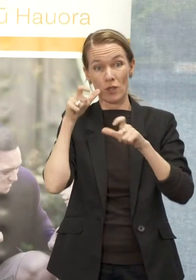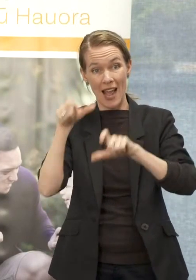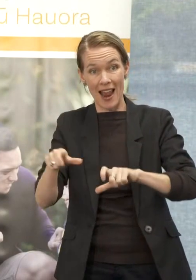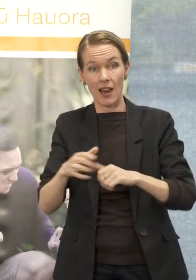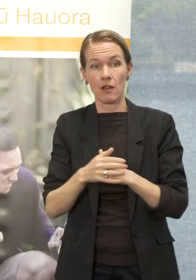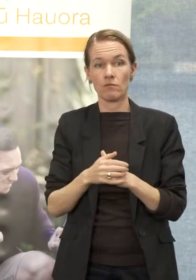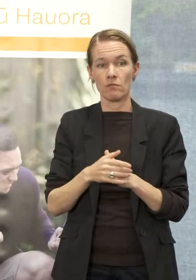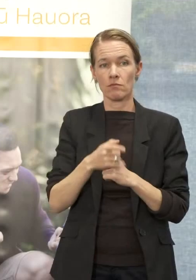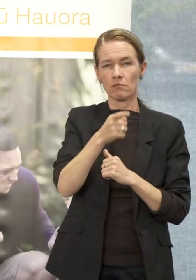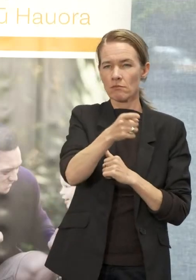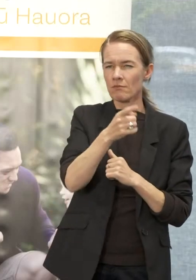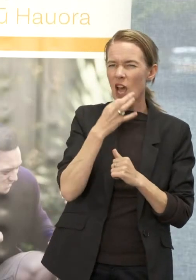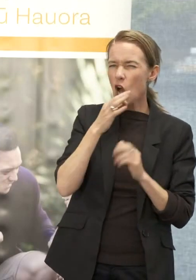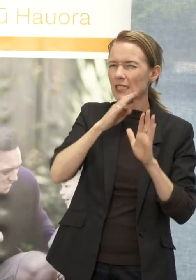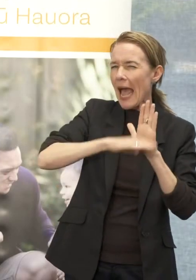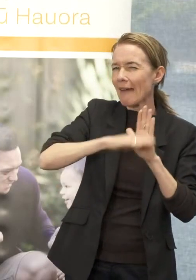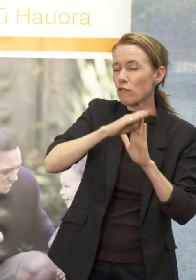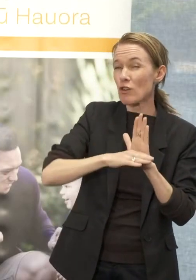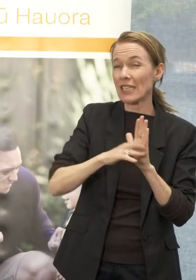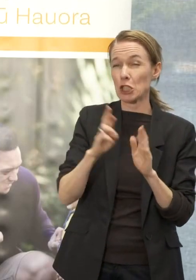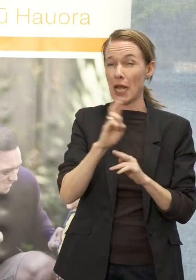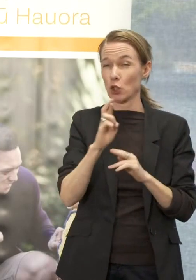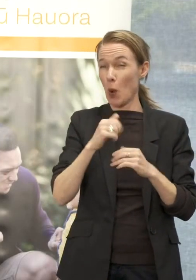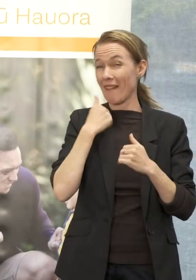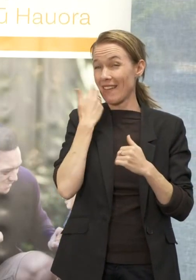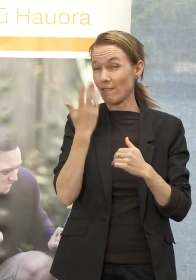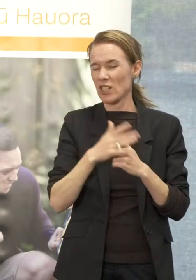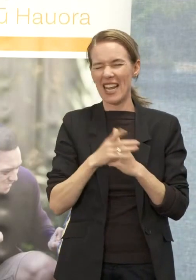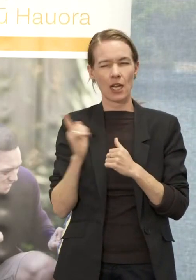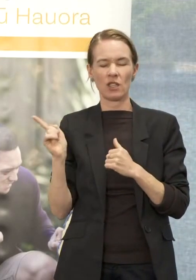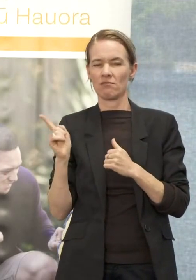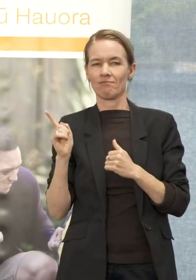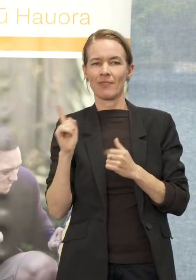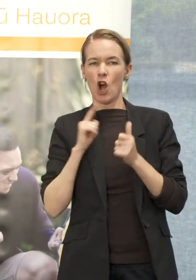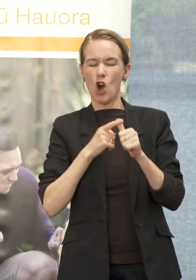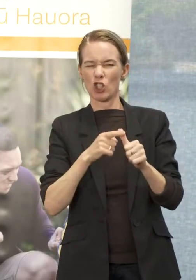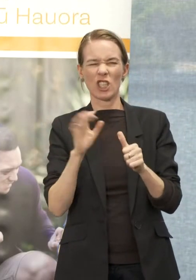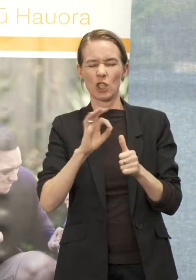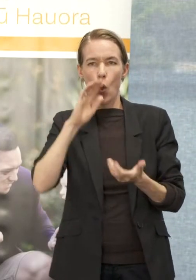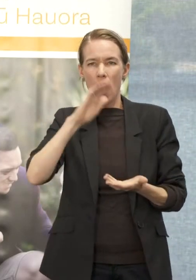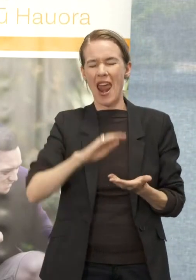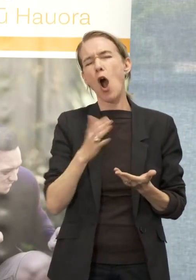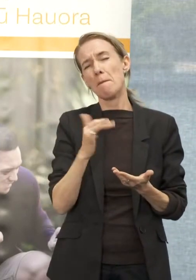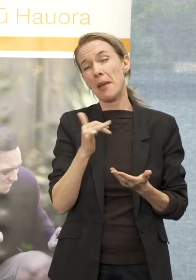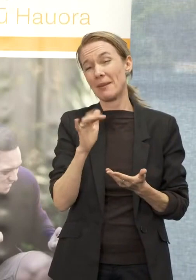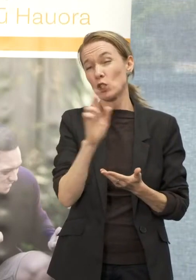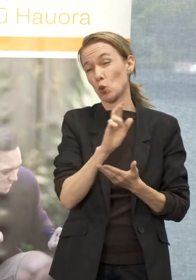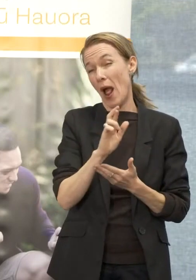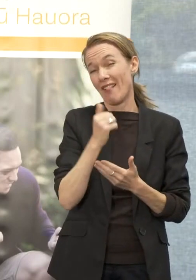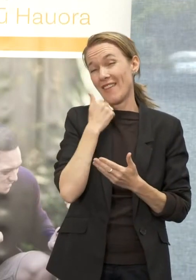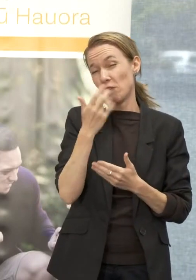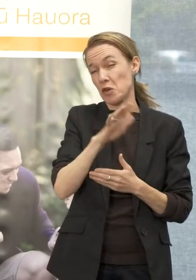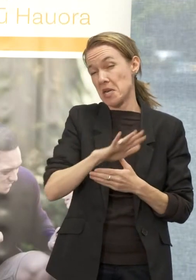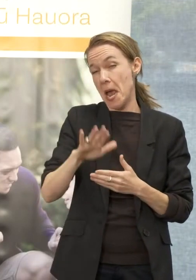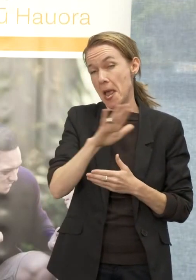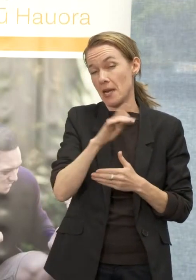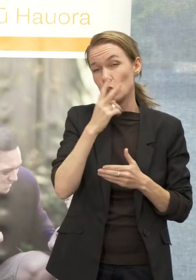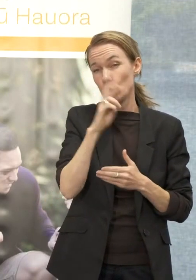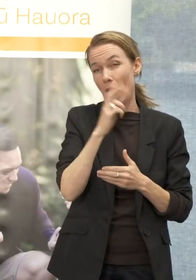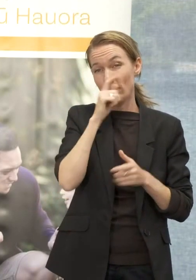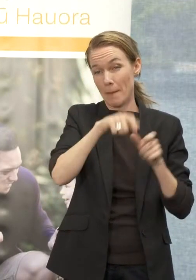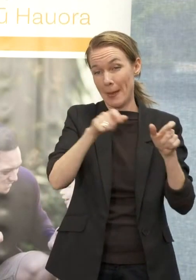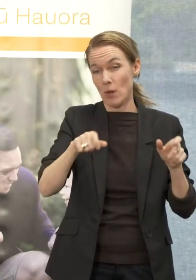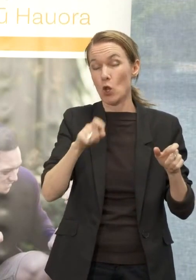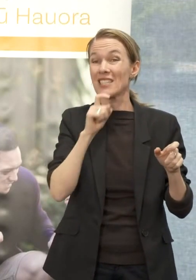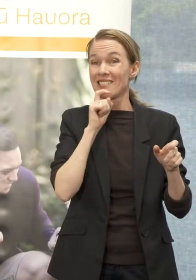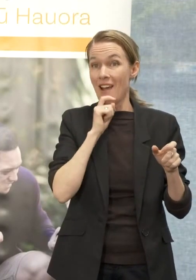day or just to get a sense of how many we're talking about? It would be less or maybe a dozen a day. Can you just say why Just some questions for